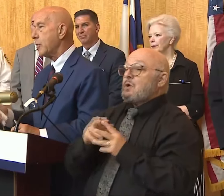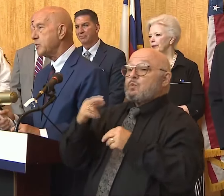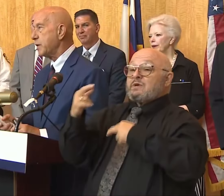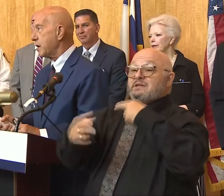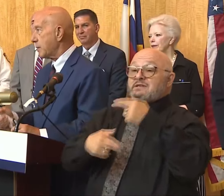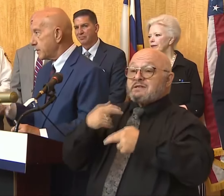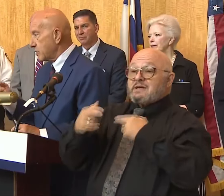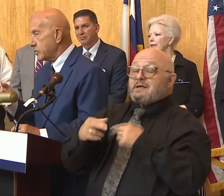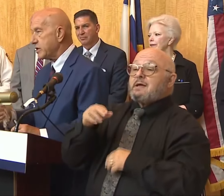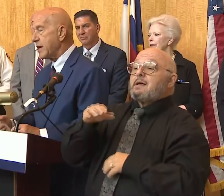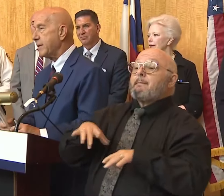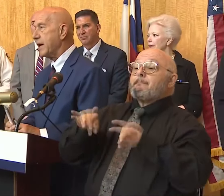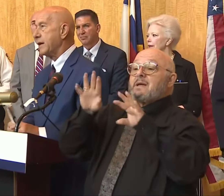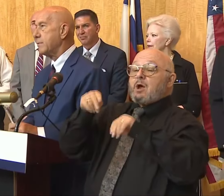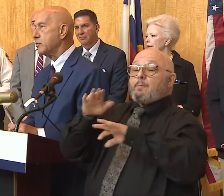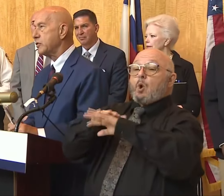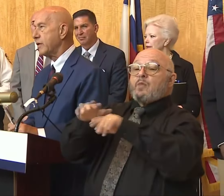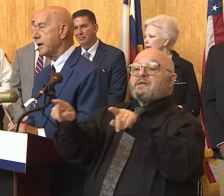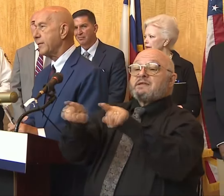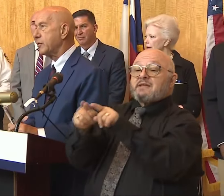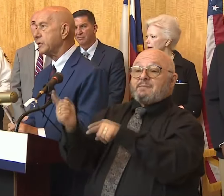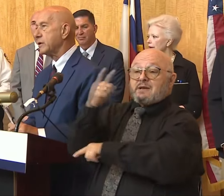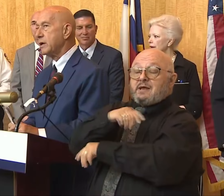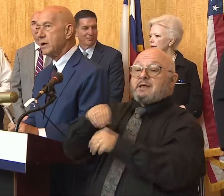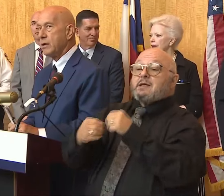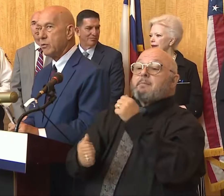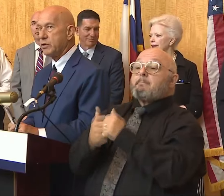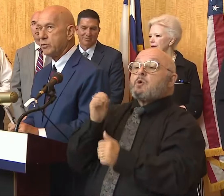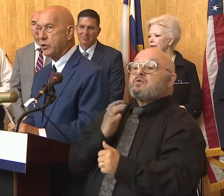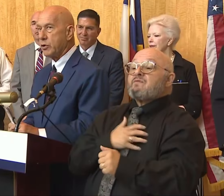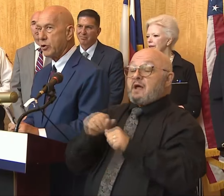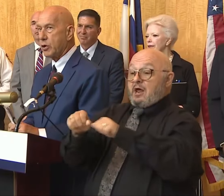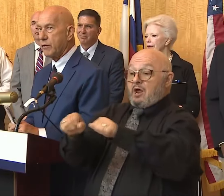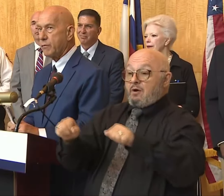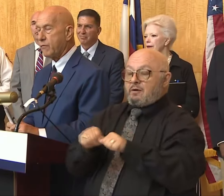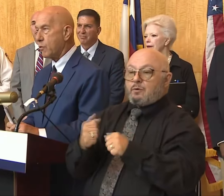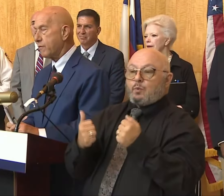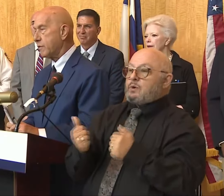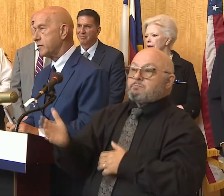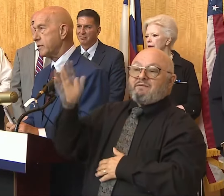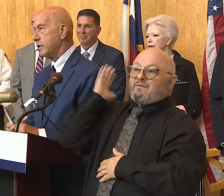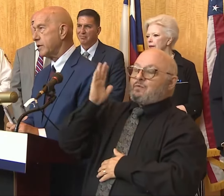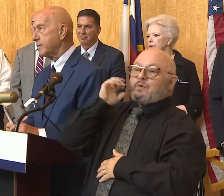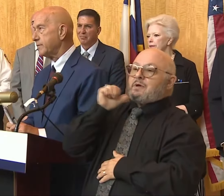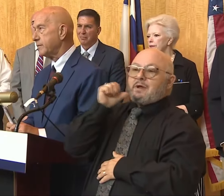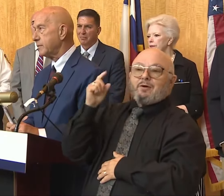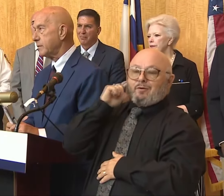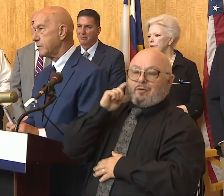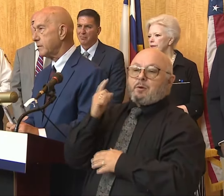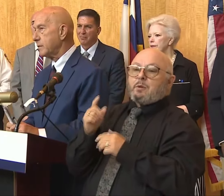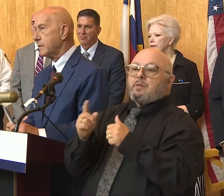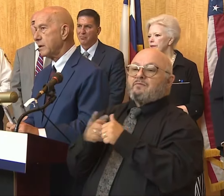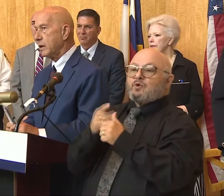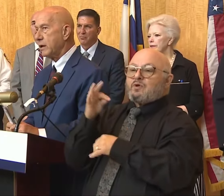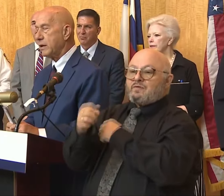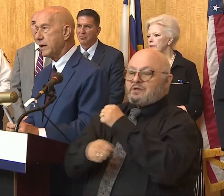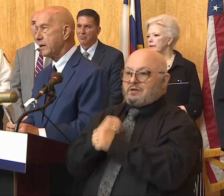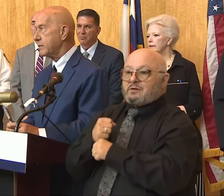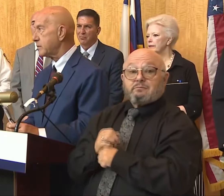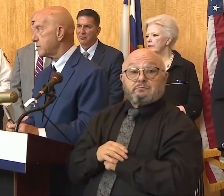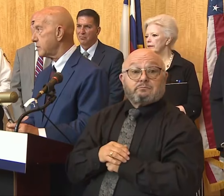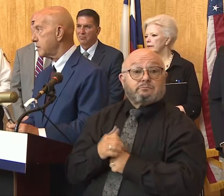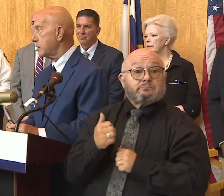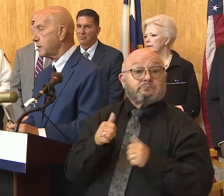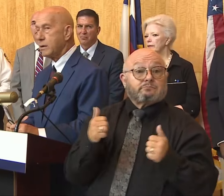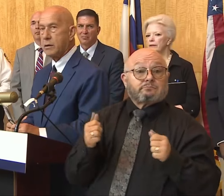Recycling garbage pickup is on the same day in most of our neighborhoods, which was unheard of before the first of the year. Anything